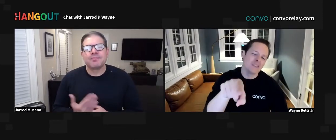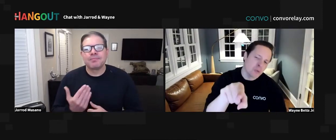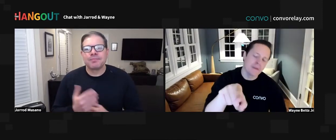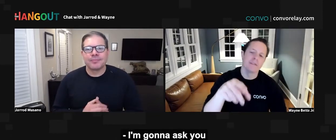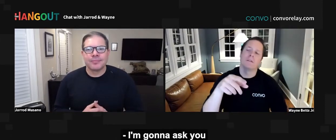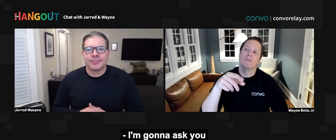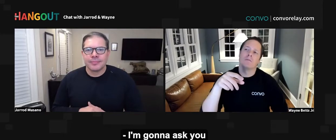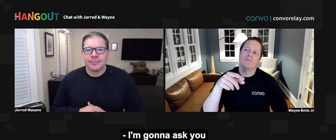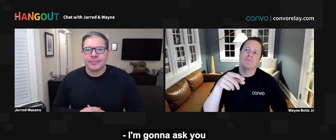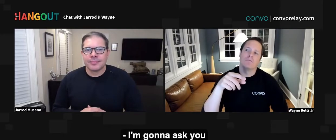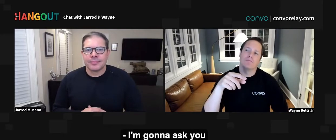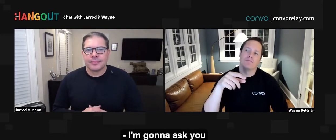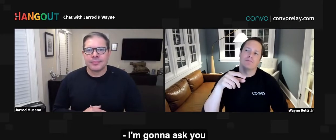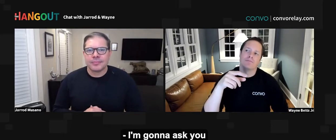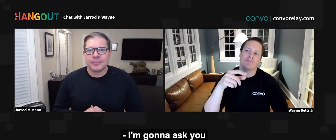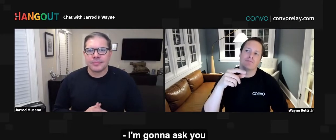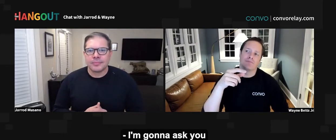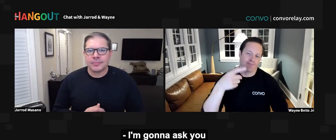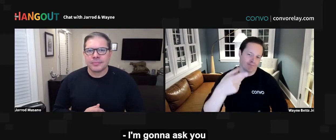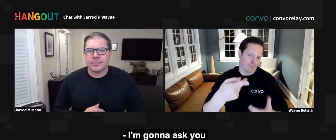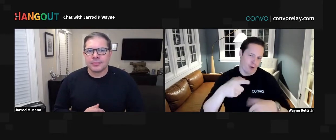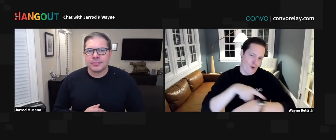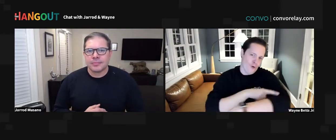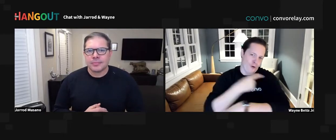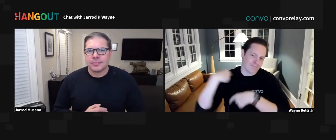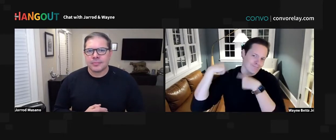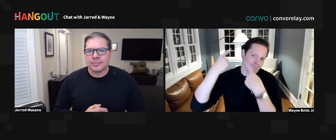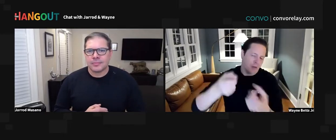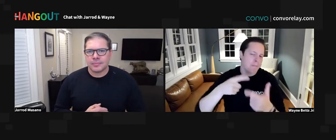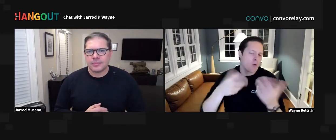Yeah. I'm going to ask you a question, Jarrod.